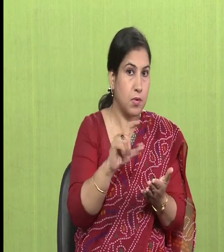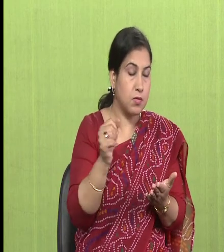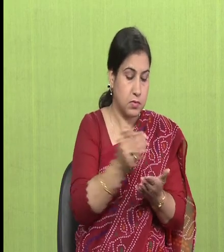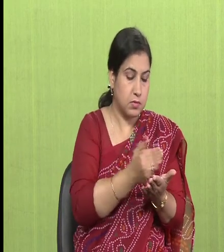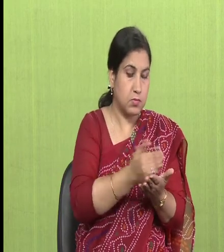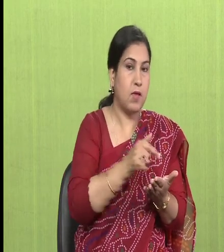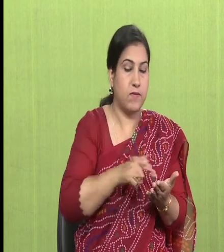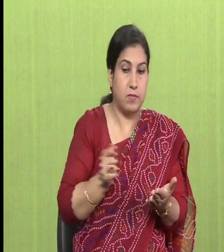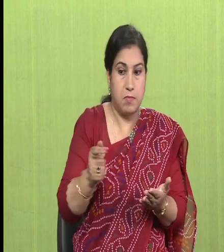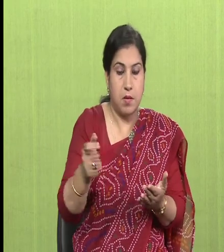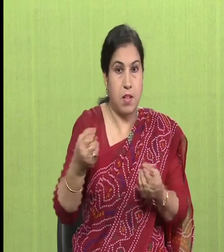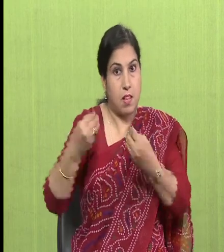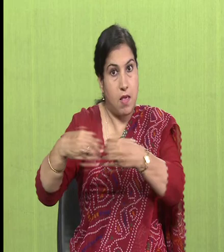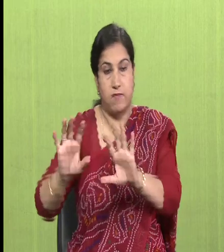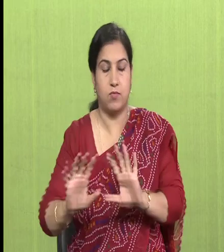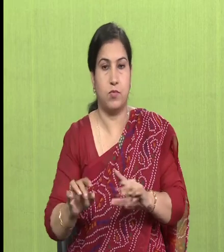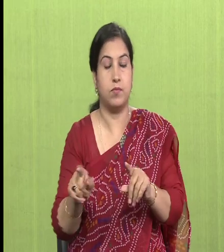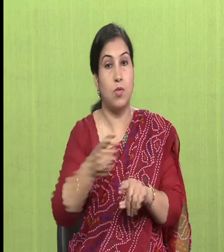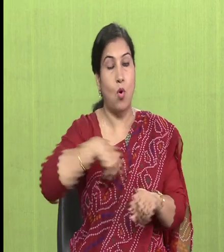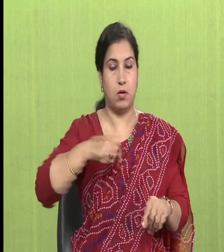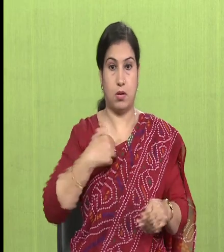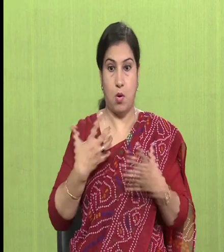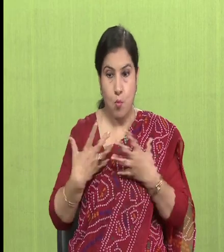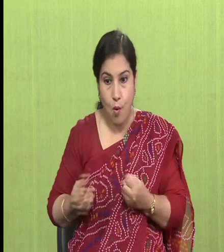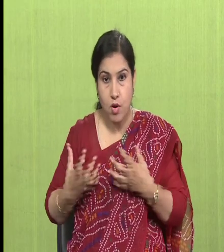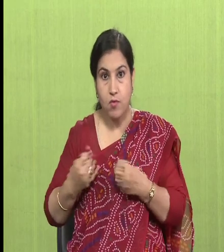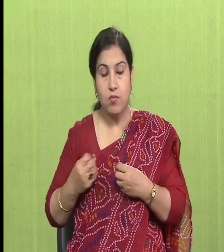so that all the needs get fulfilled.